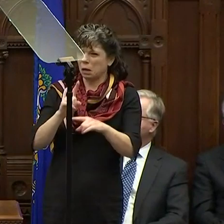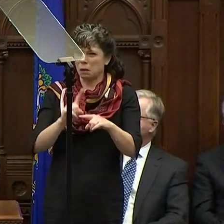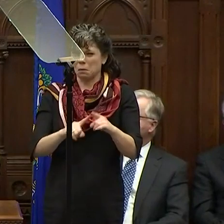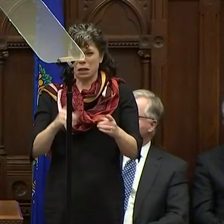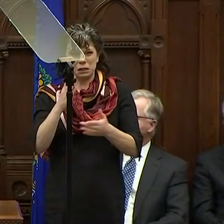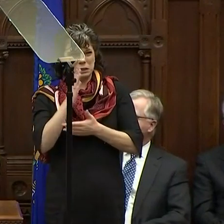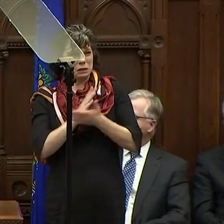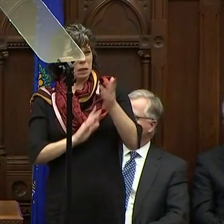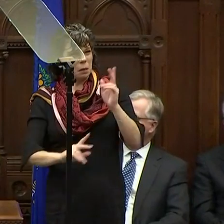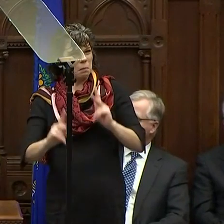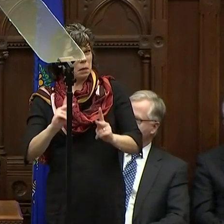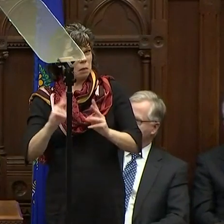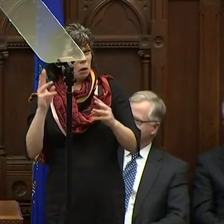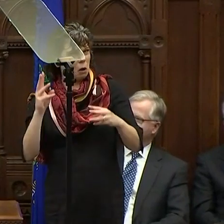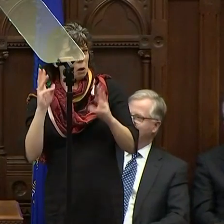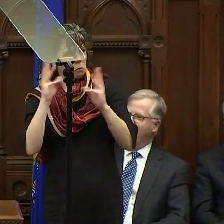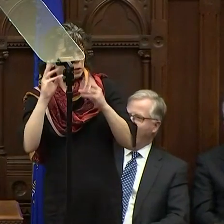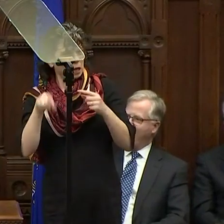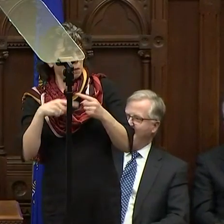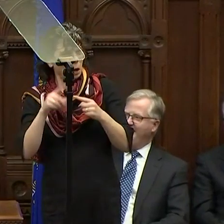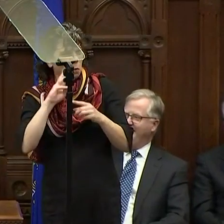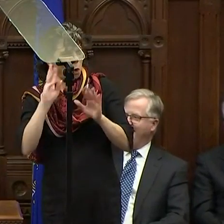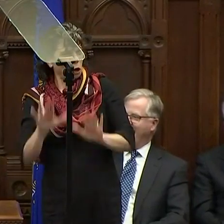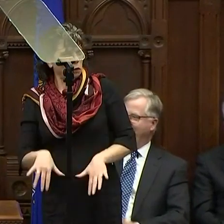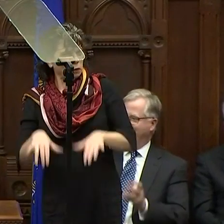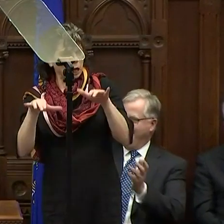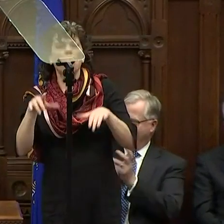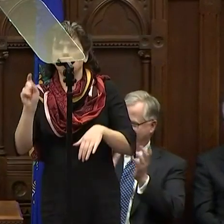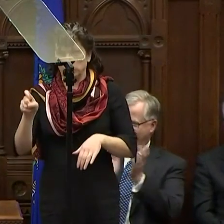worried about rising tides, so should we.